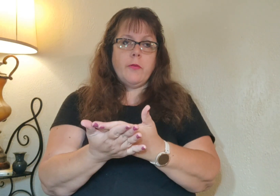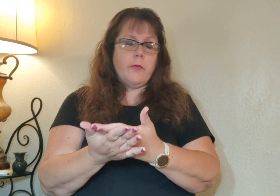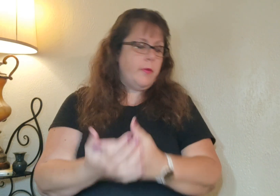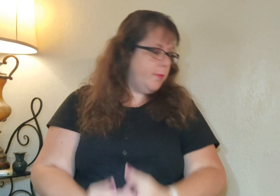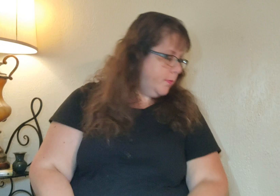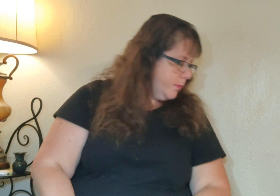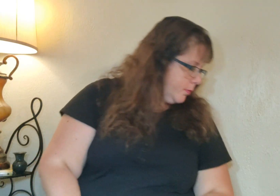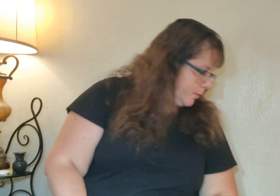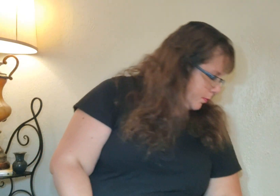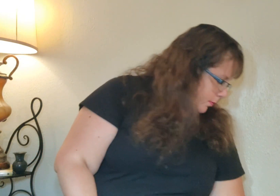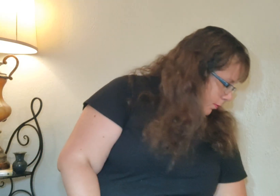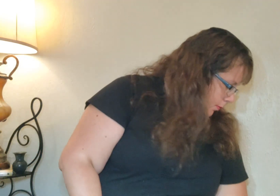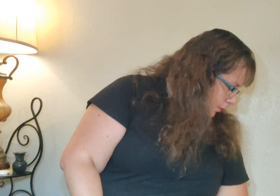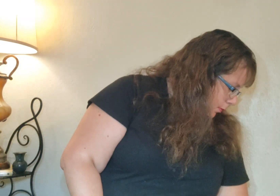proof.